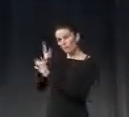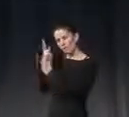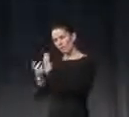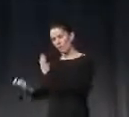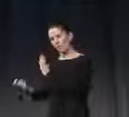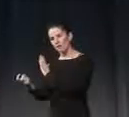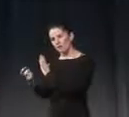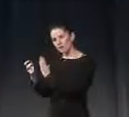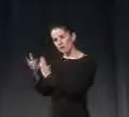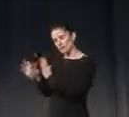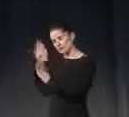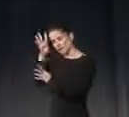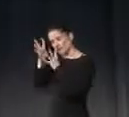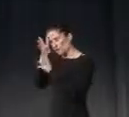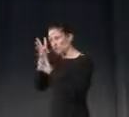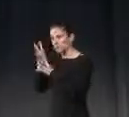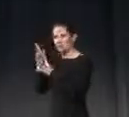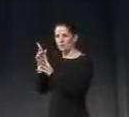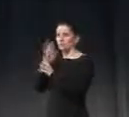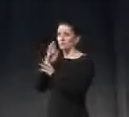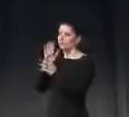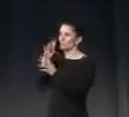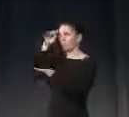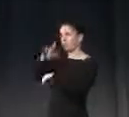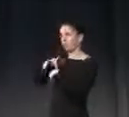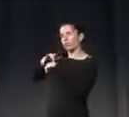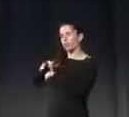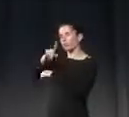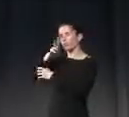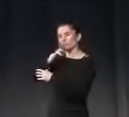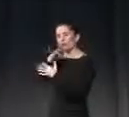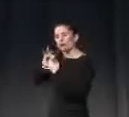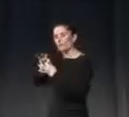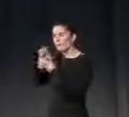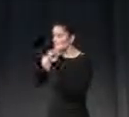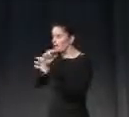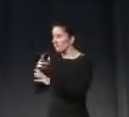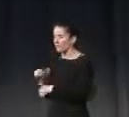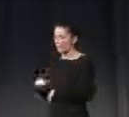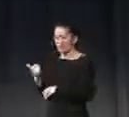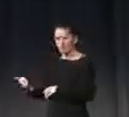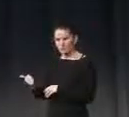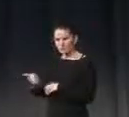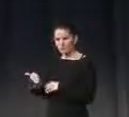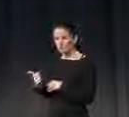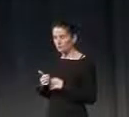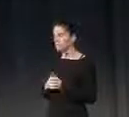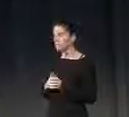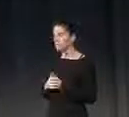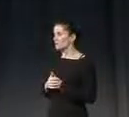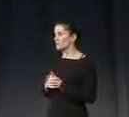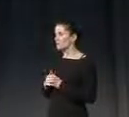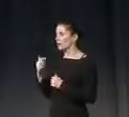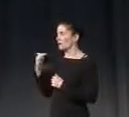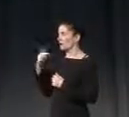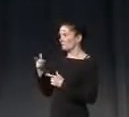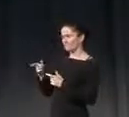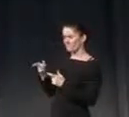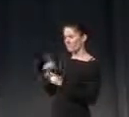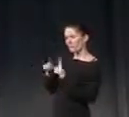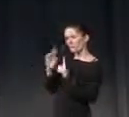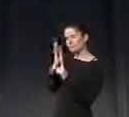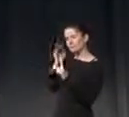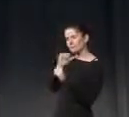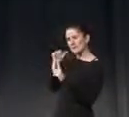invention that he could think and talk of nothing else. I soon knew all of the details of the talking machine, but it wasn't perfect, something